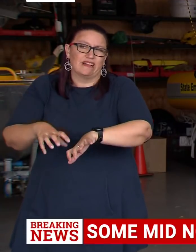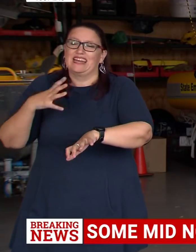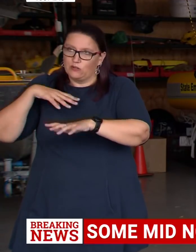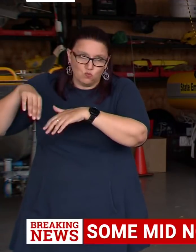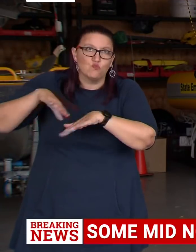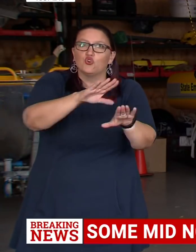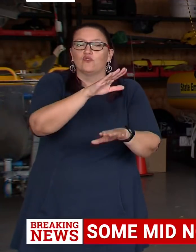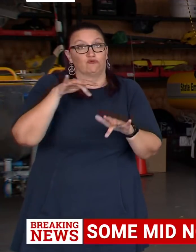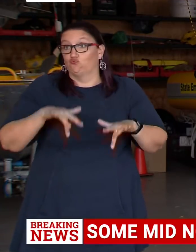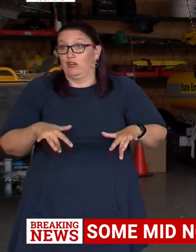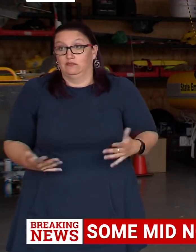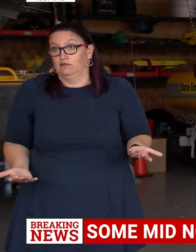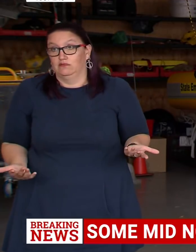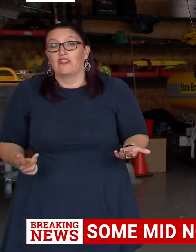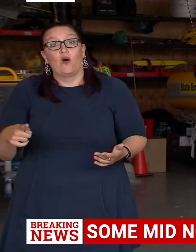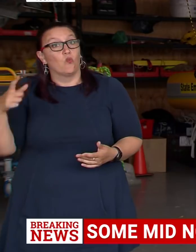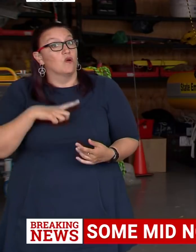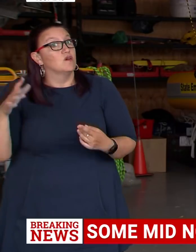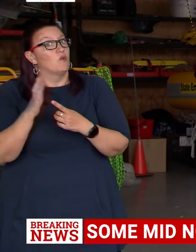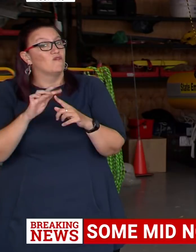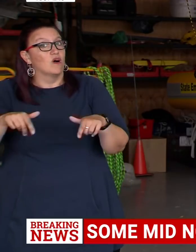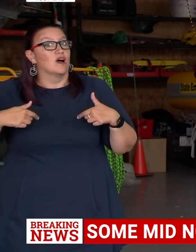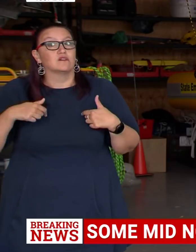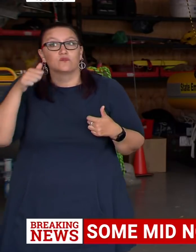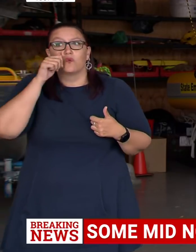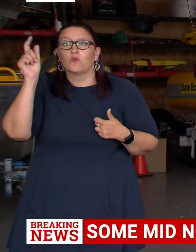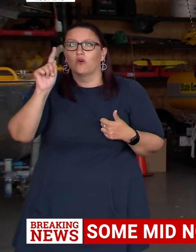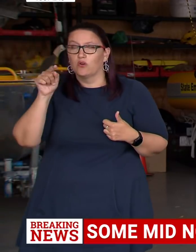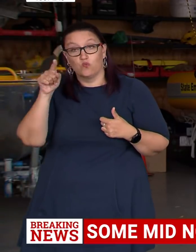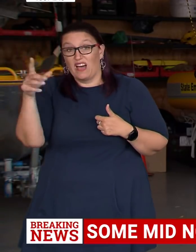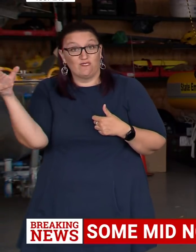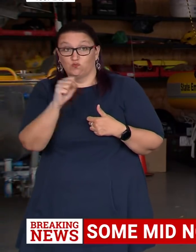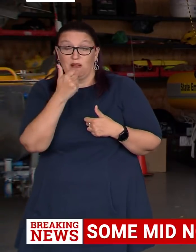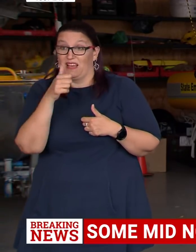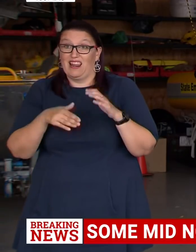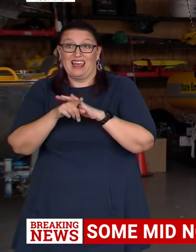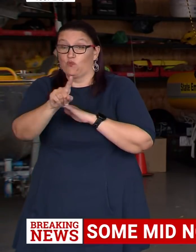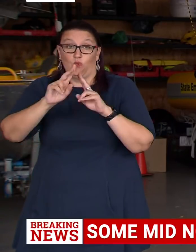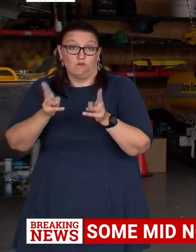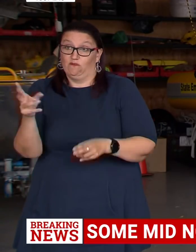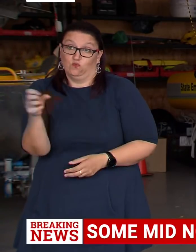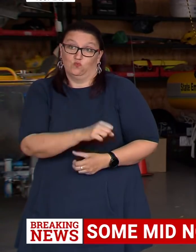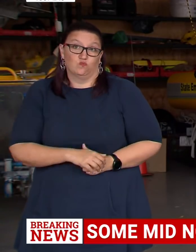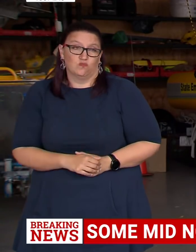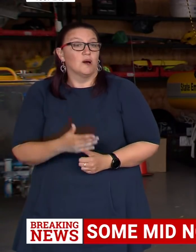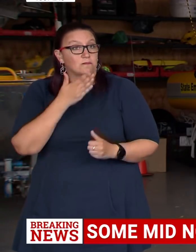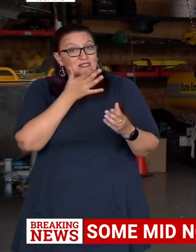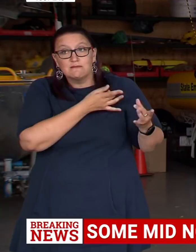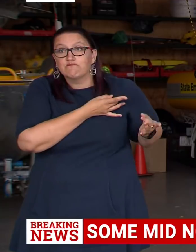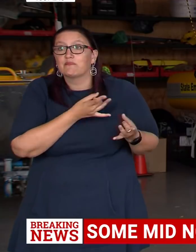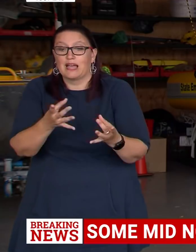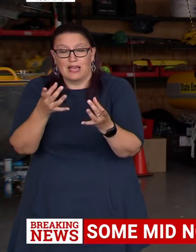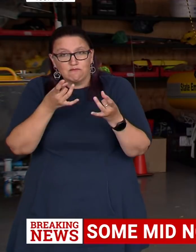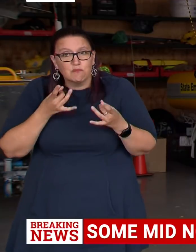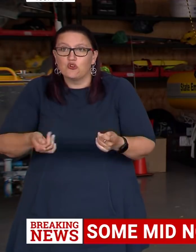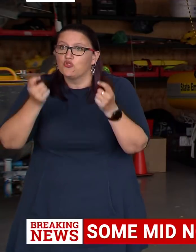us, first and foremost, to make sure people know they may need to leave their homes, to be ready for that, and to please take the advice as